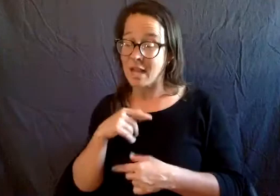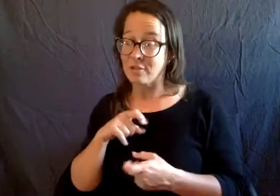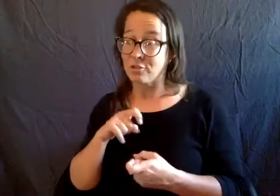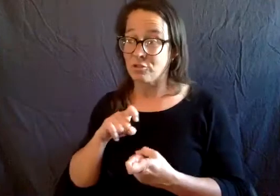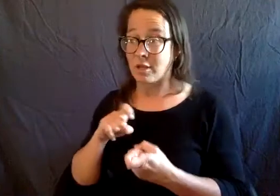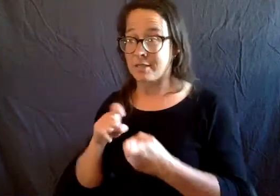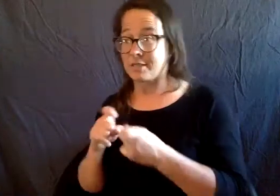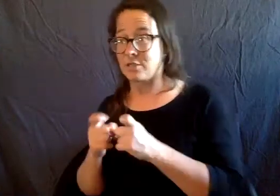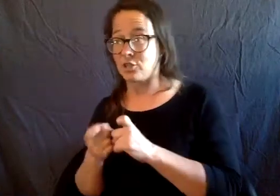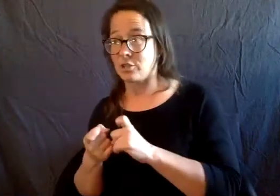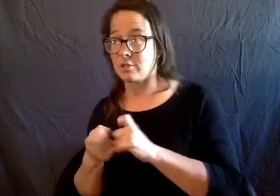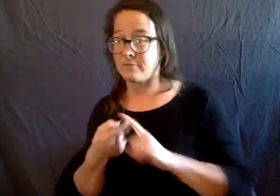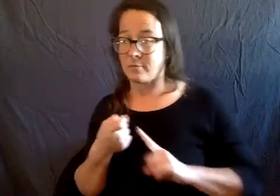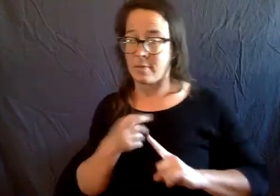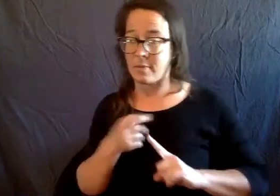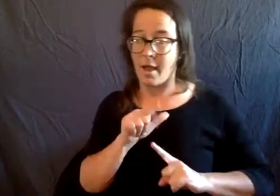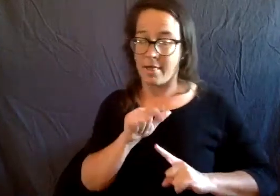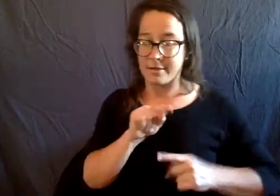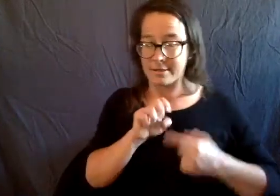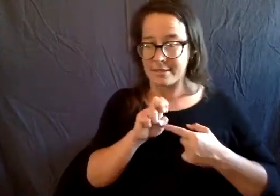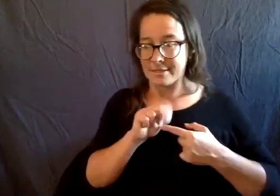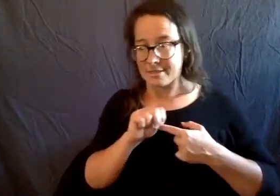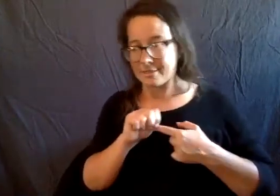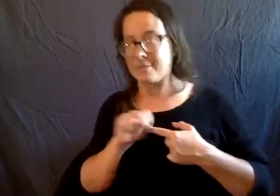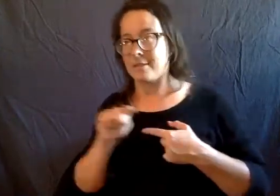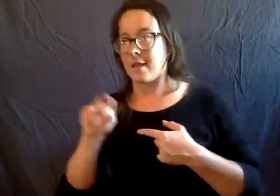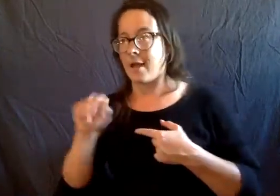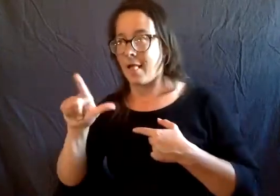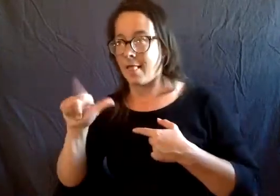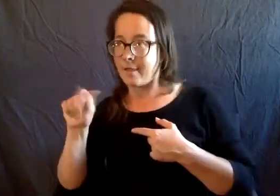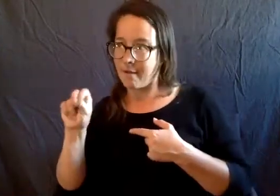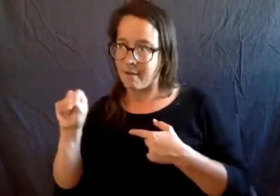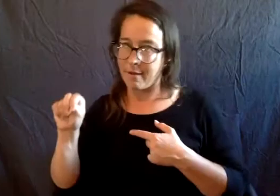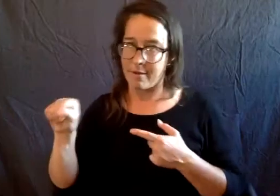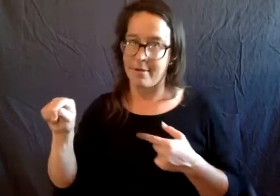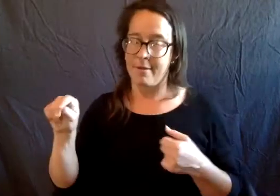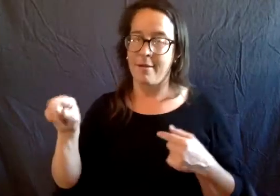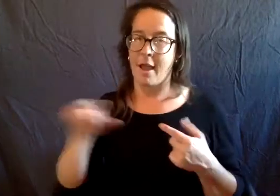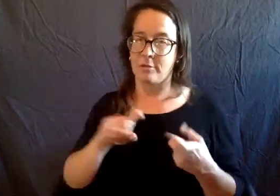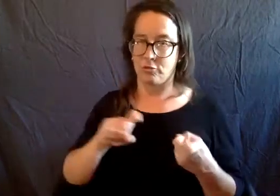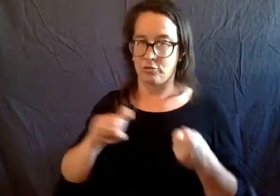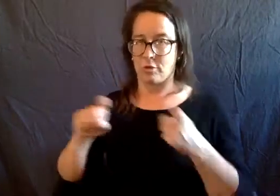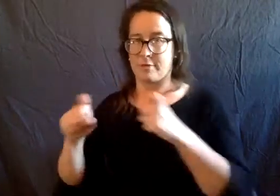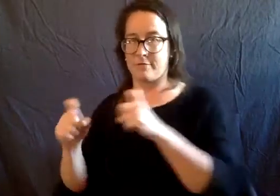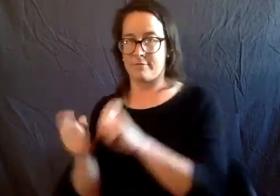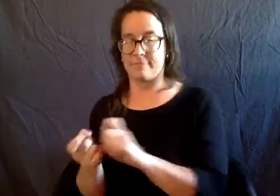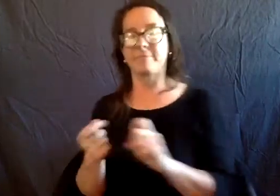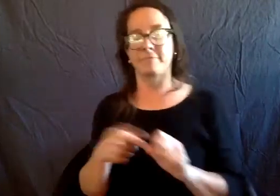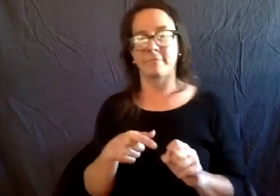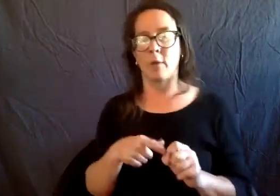At 18, I transitioned out of Alateen into Al-Anon, and I have really